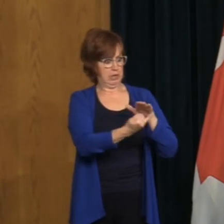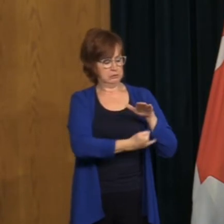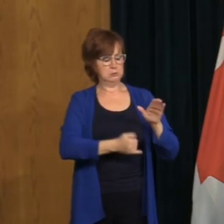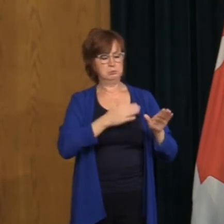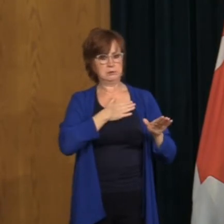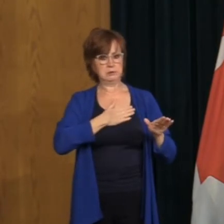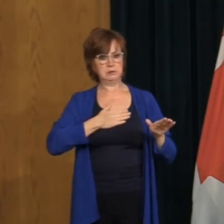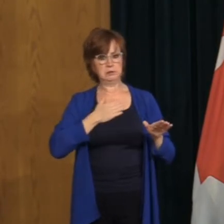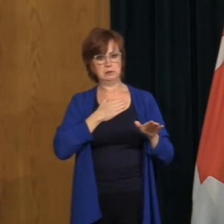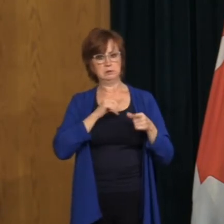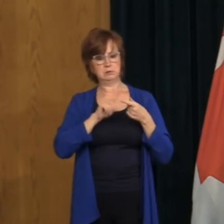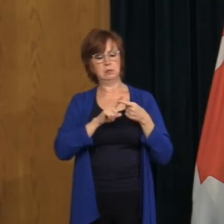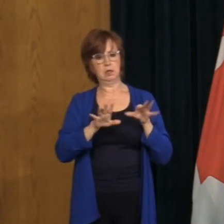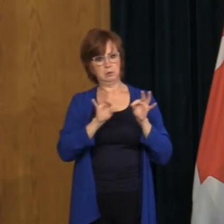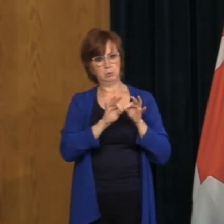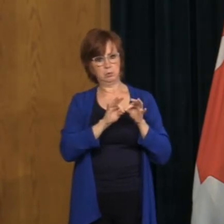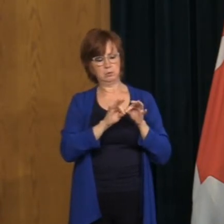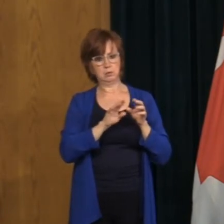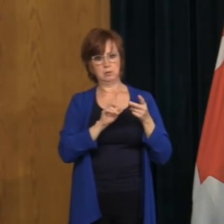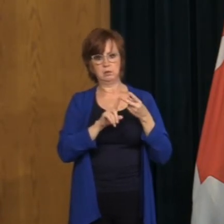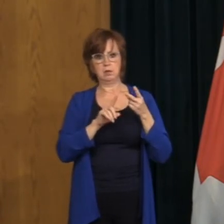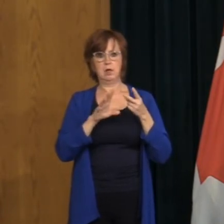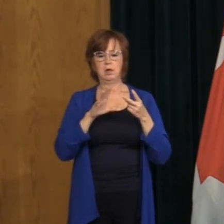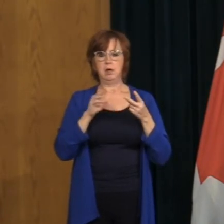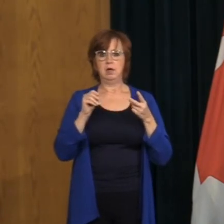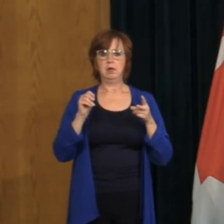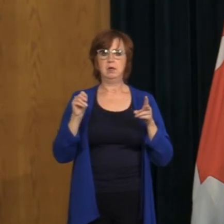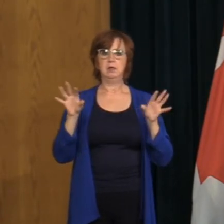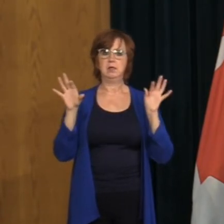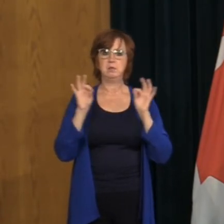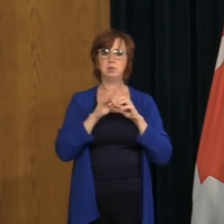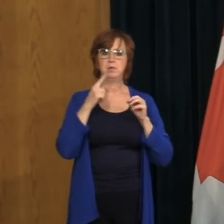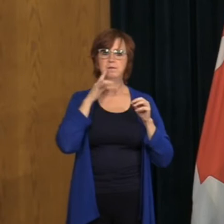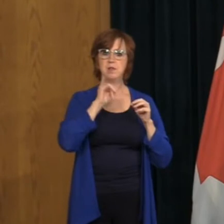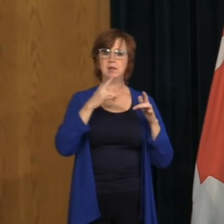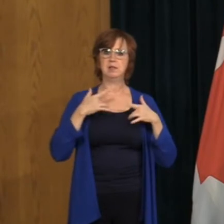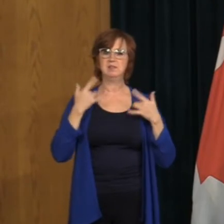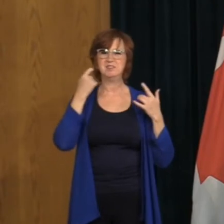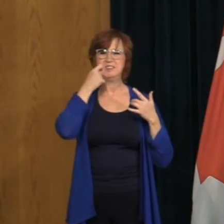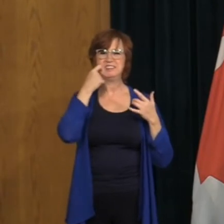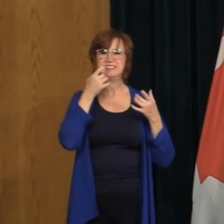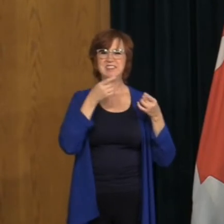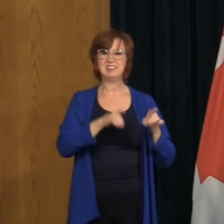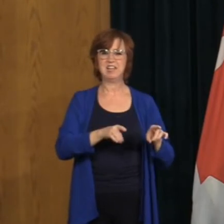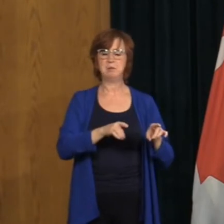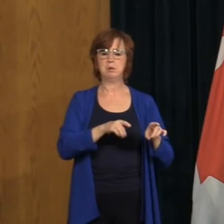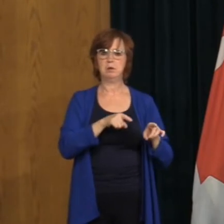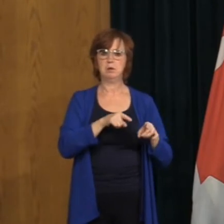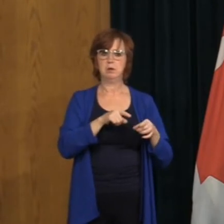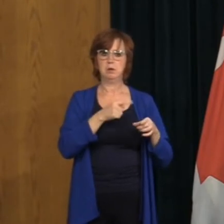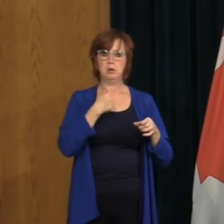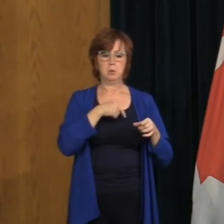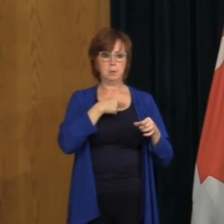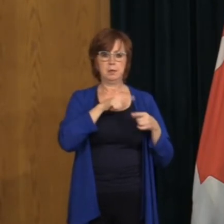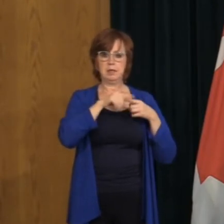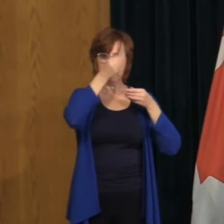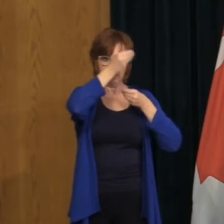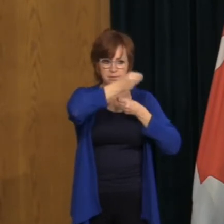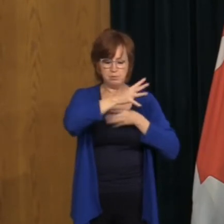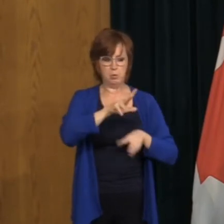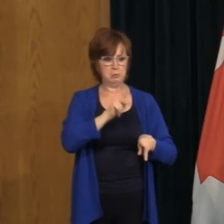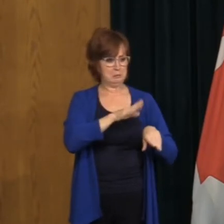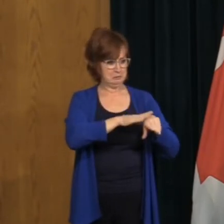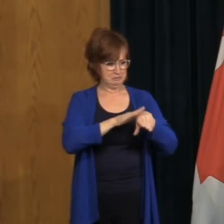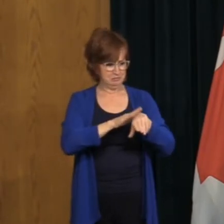those involved, whether they're the hosts or not, that this simply increases our risk of the spread of this virus. And as we